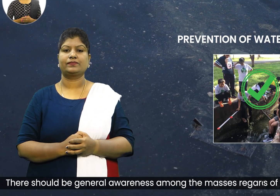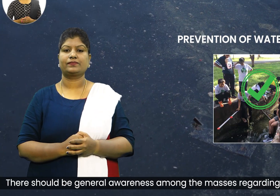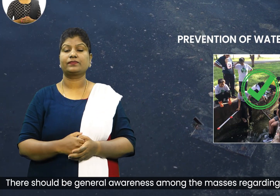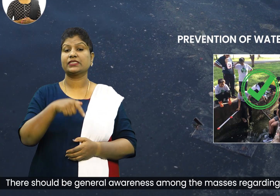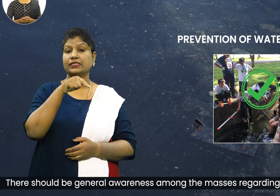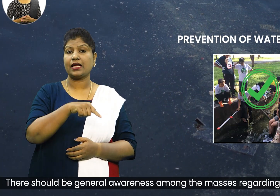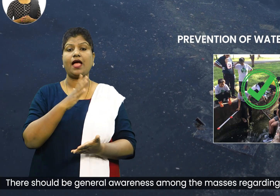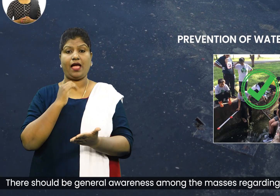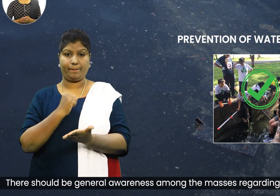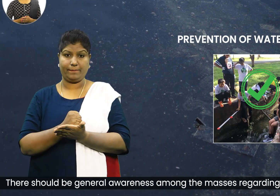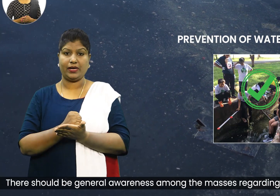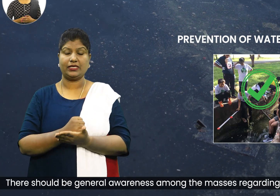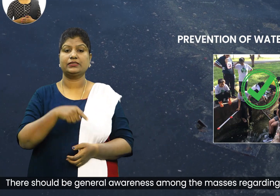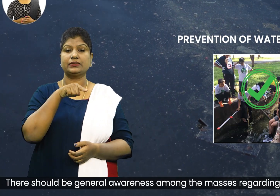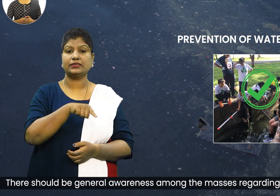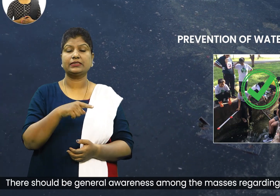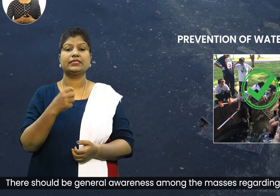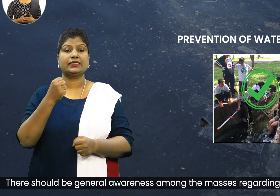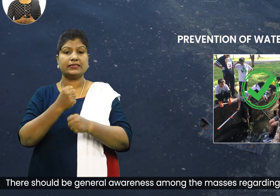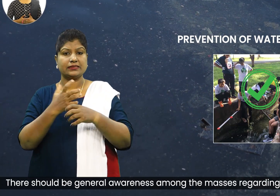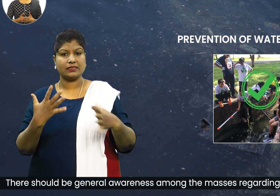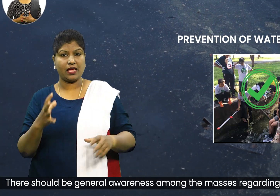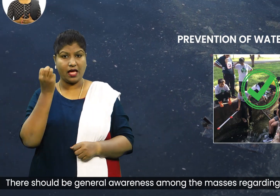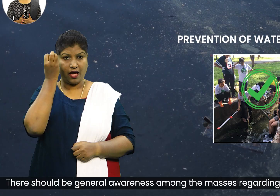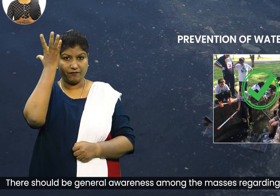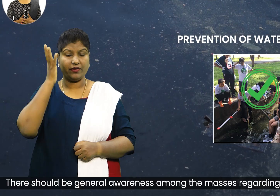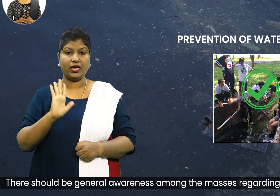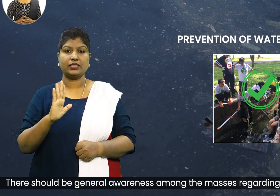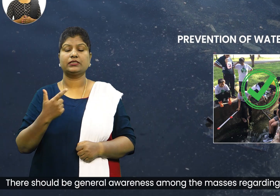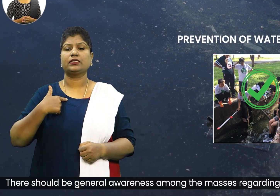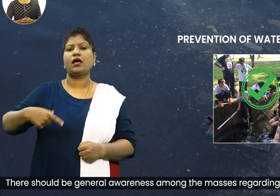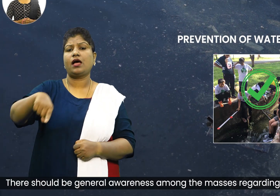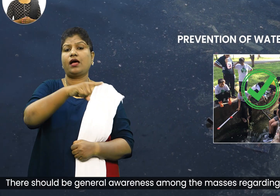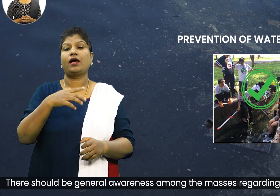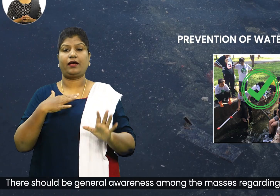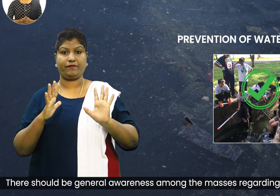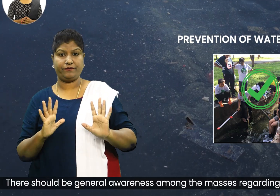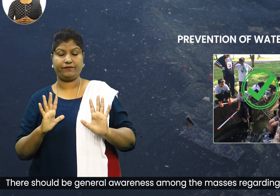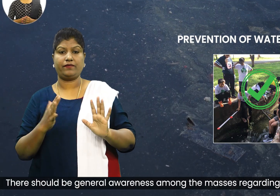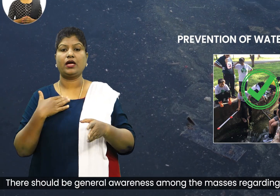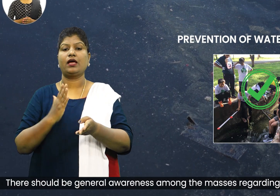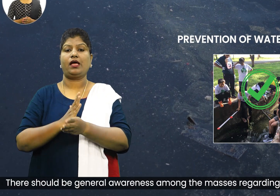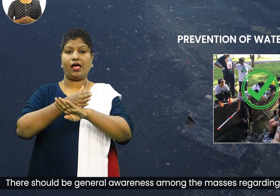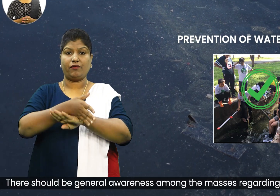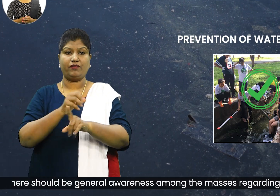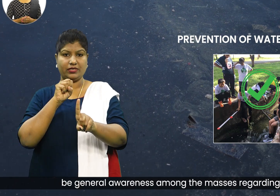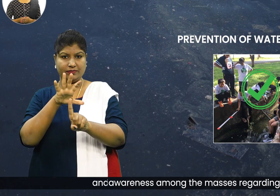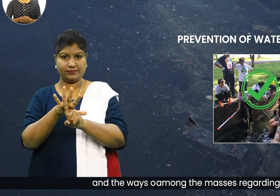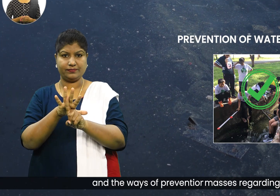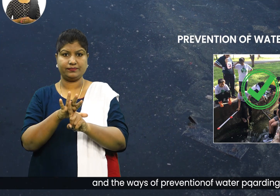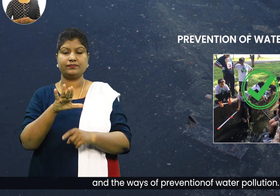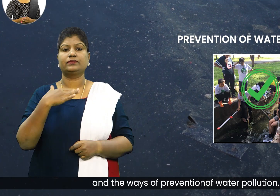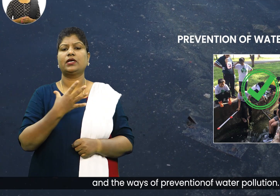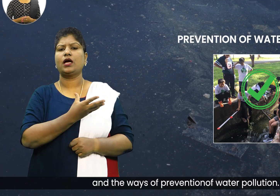There should be general awareness among the masses regarding the harmful effects